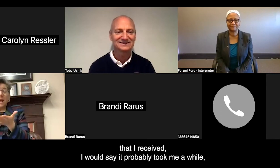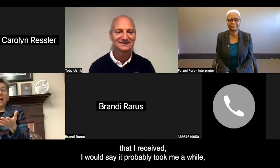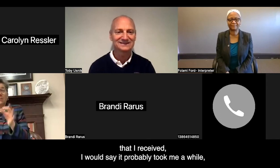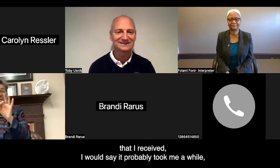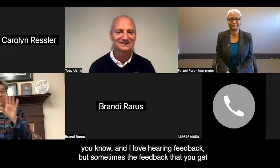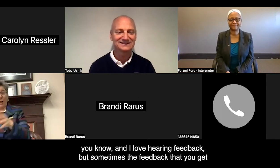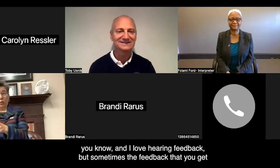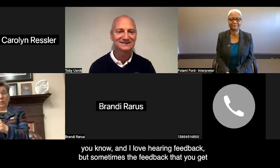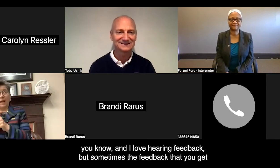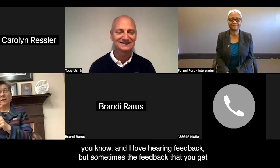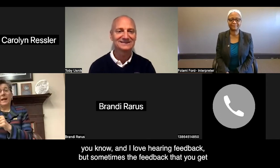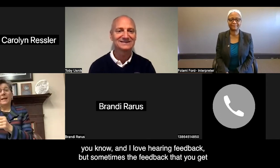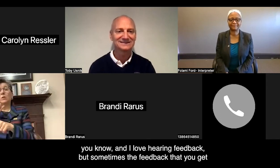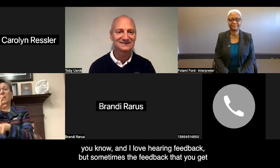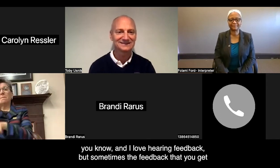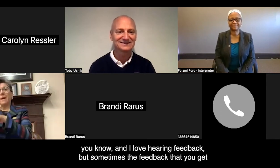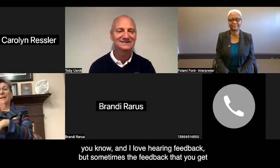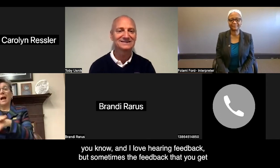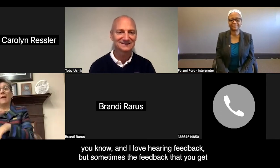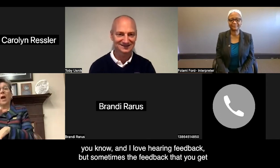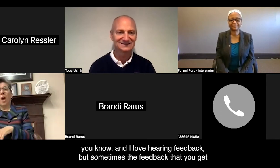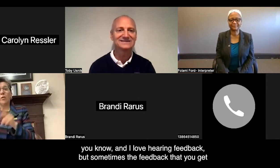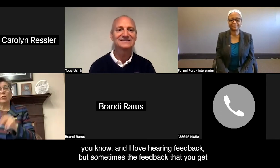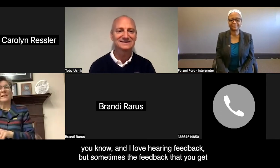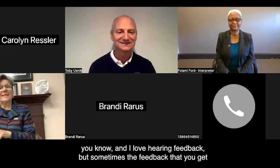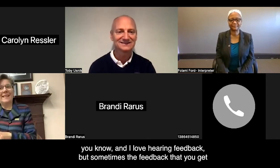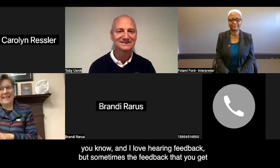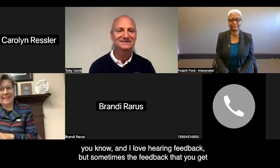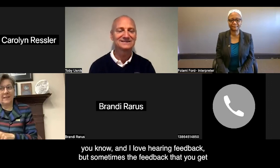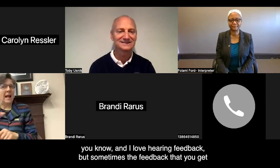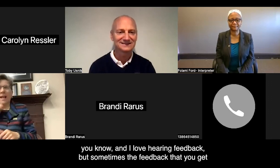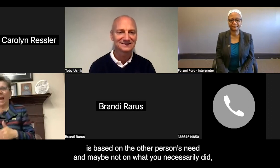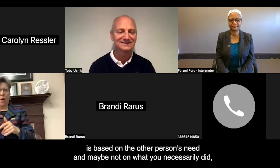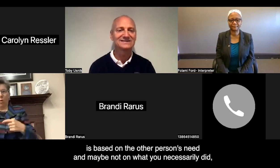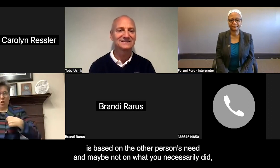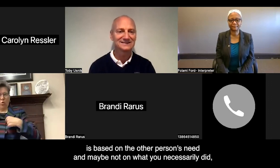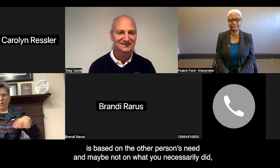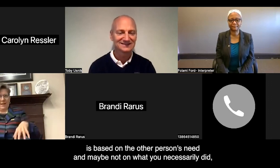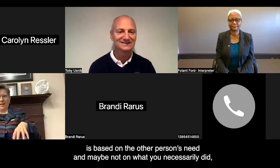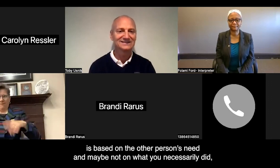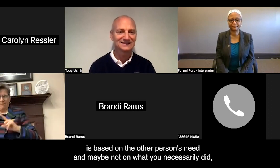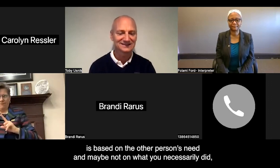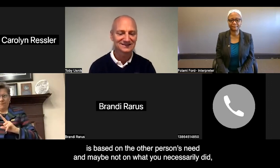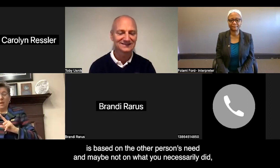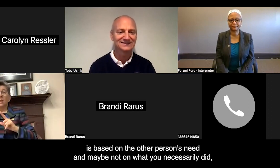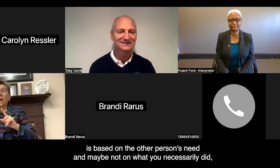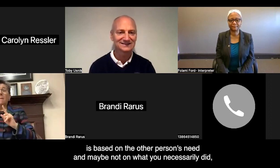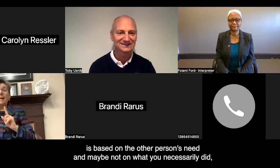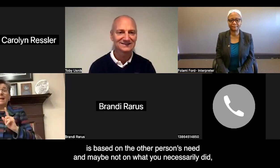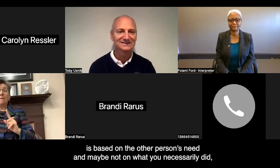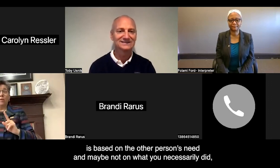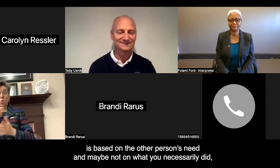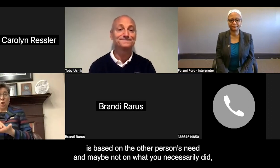know, and I love hearing feedback, but sometimes the feedback that you get is based on the other person's need, and maybe not on what you